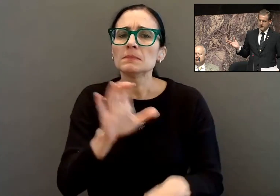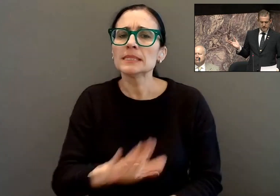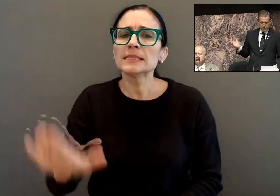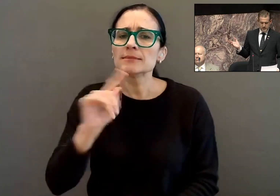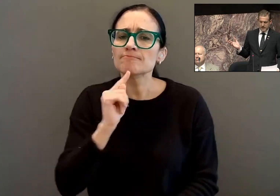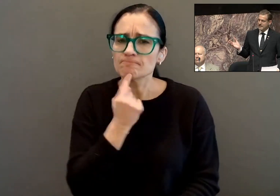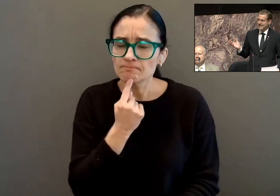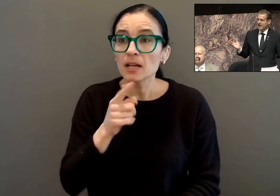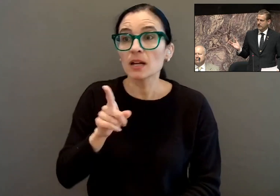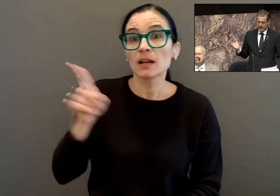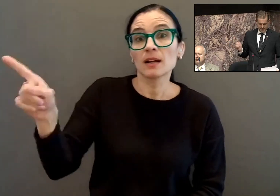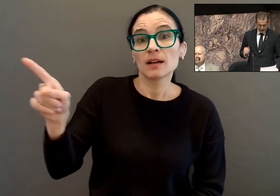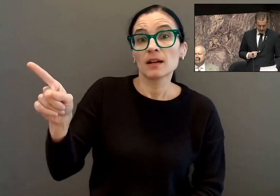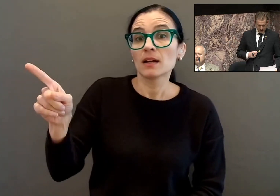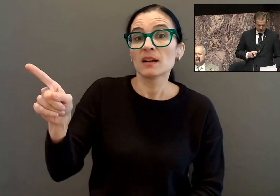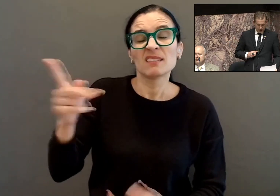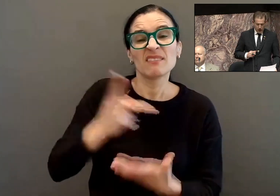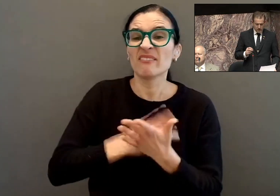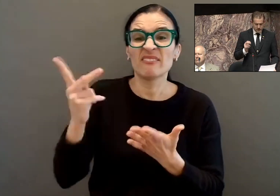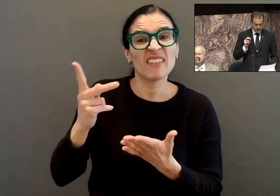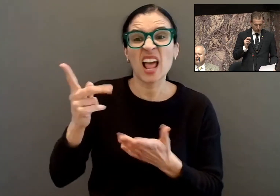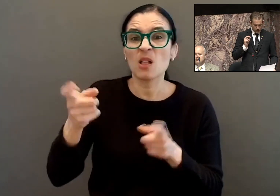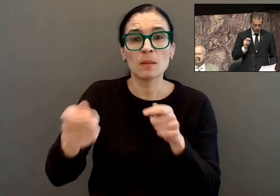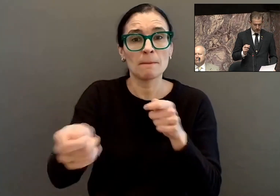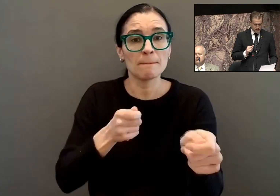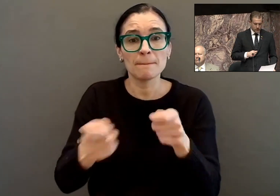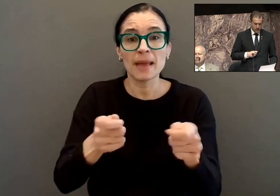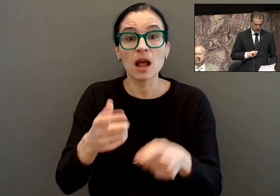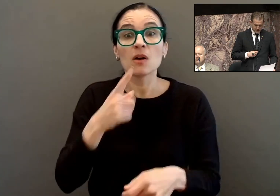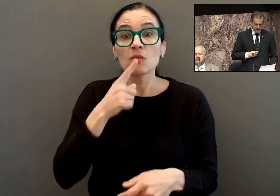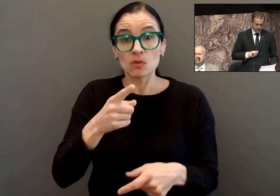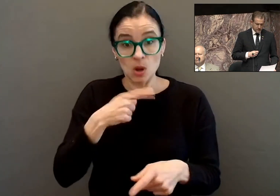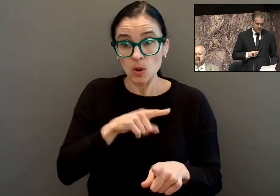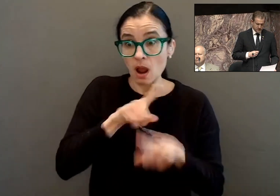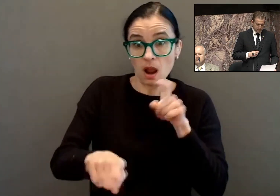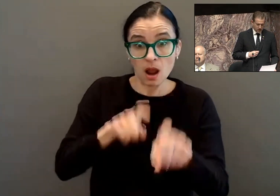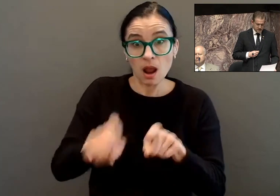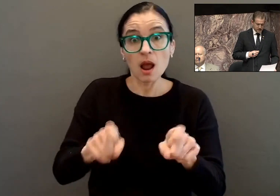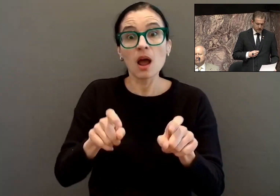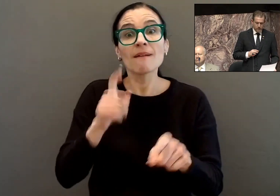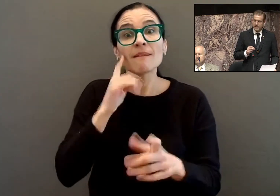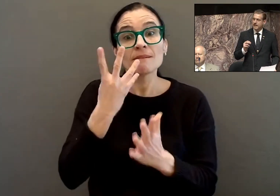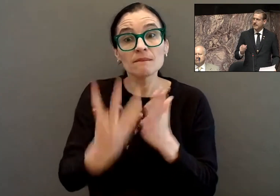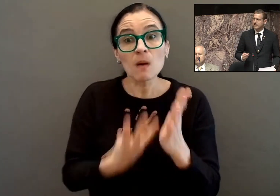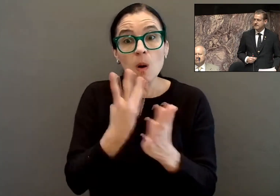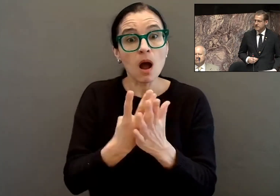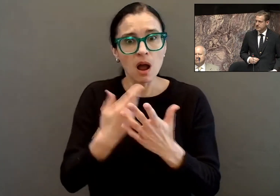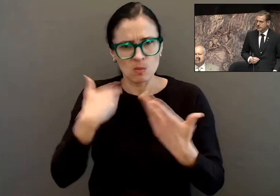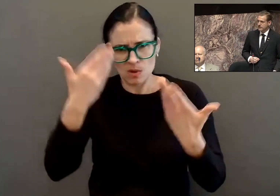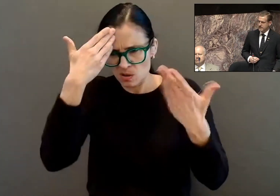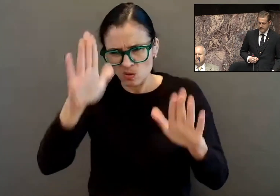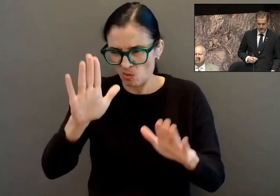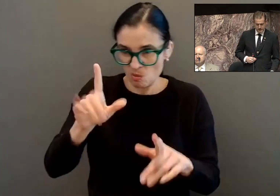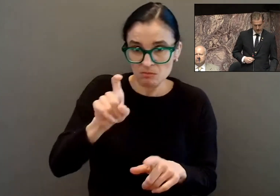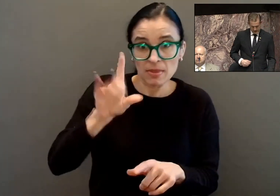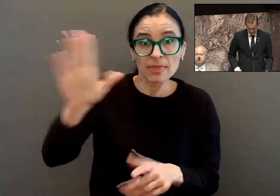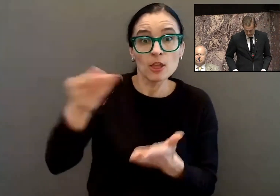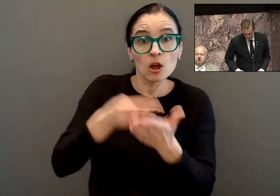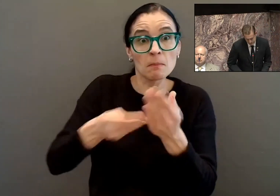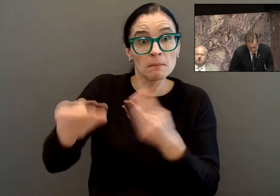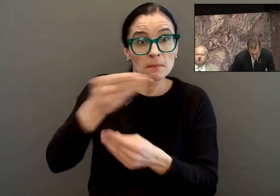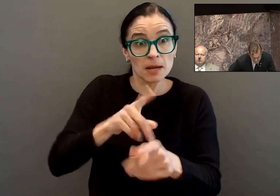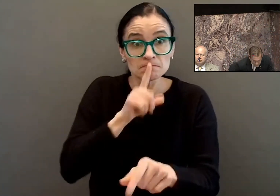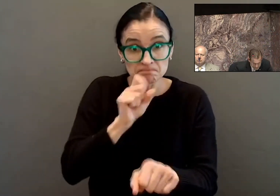their budget is accurate. How much worse will this government's response be when they cut essential services?